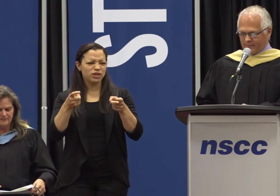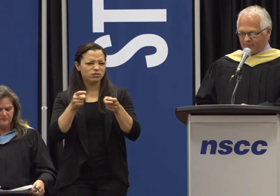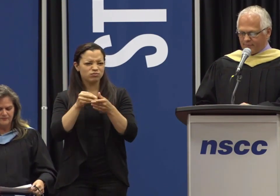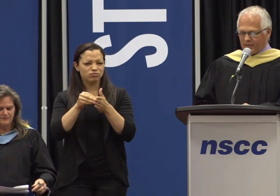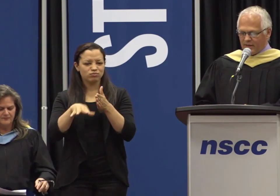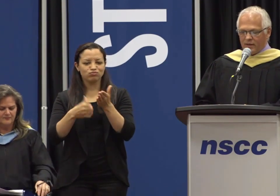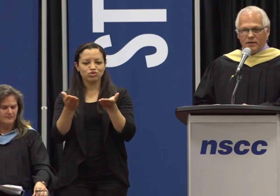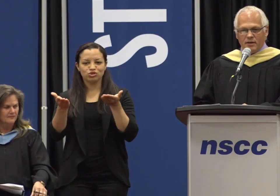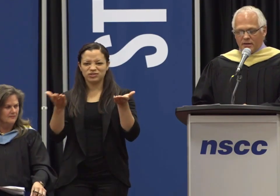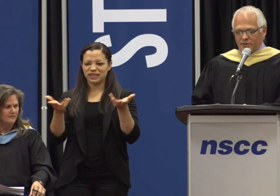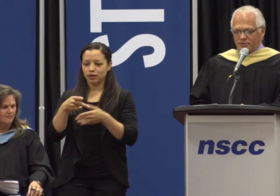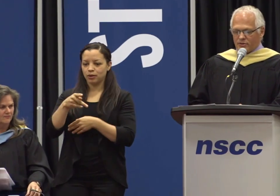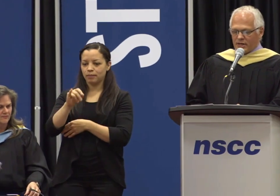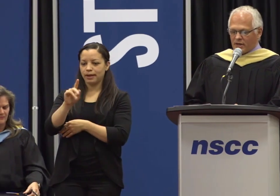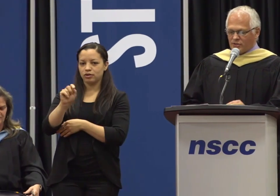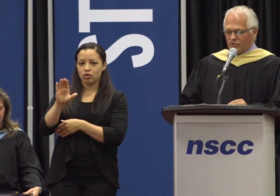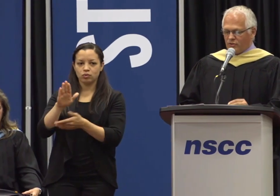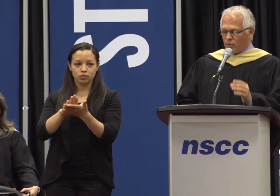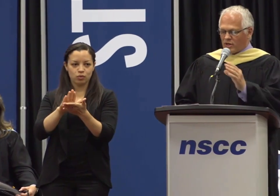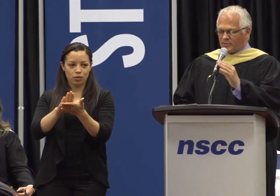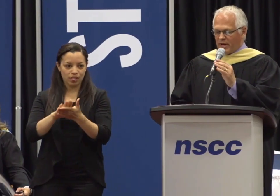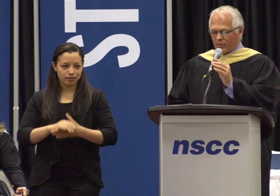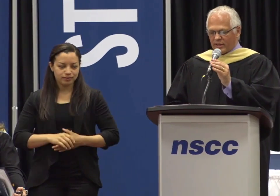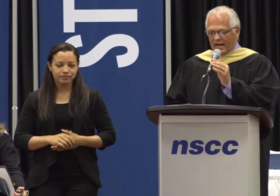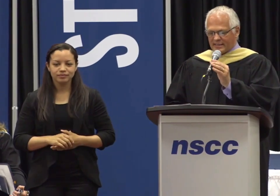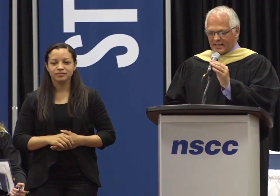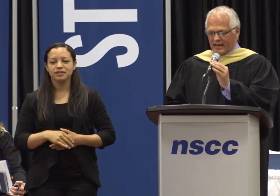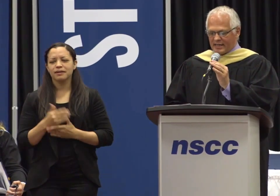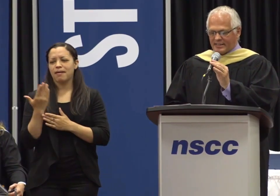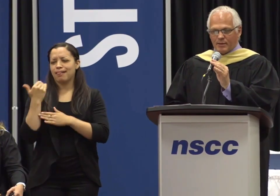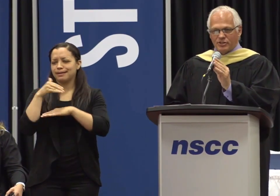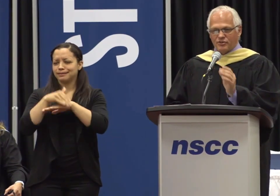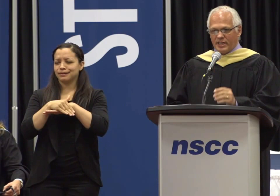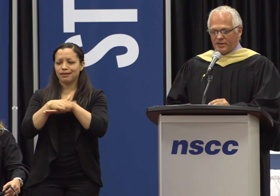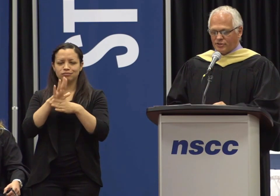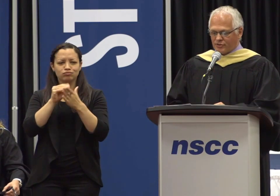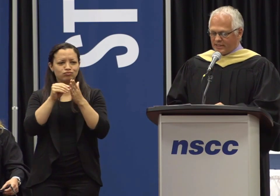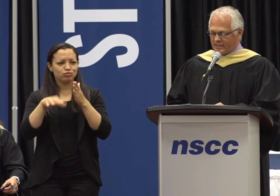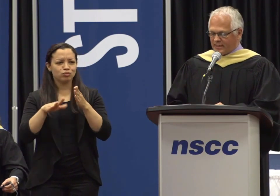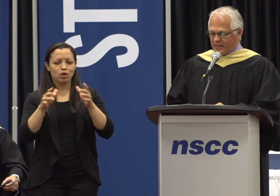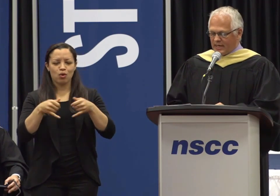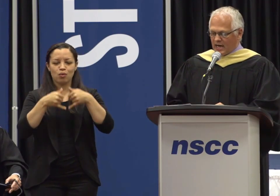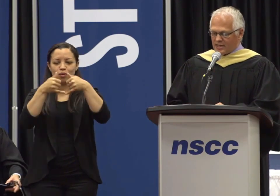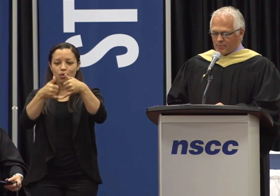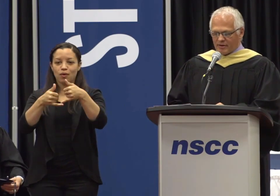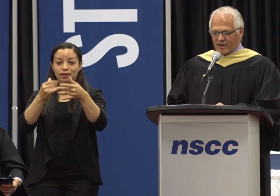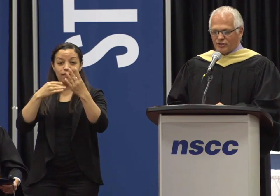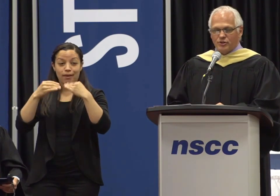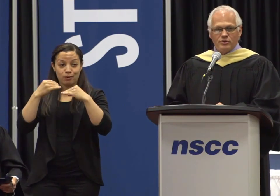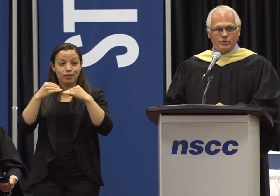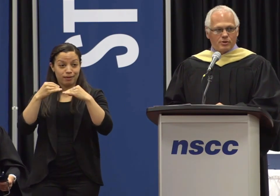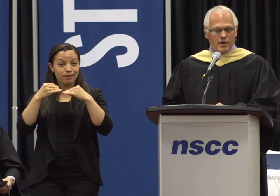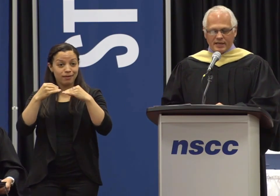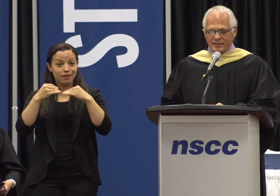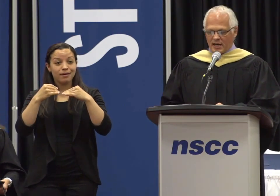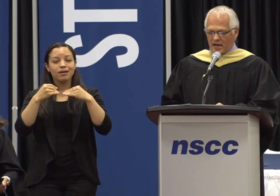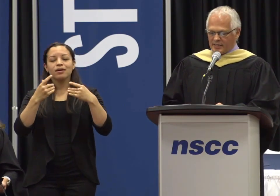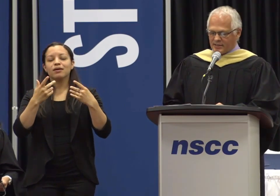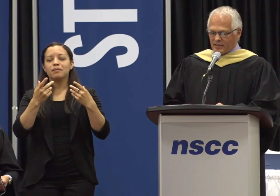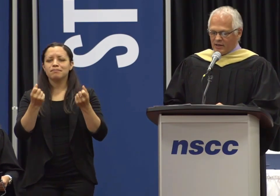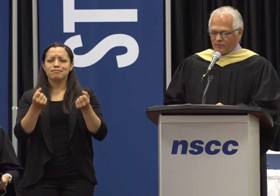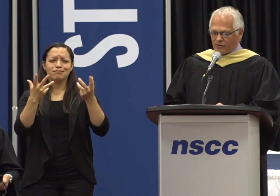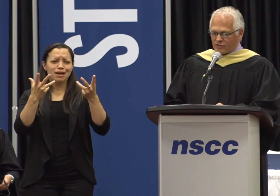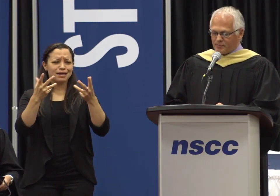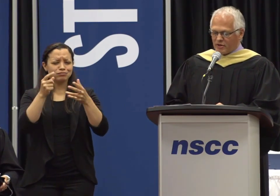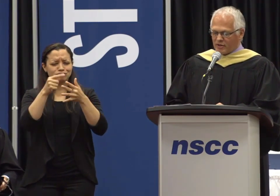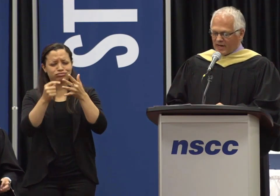Campus. During our Student Awards banquet last night at Summer Street Industries, a number of our students were